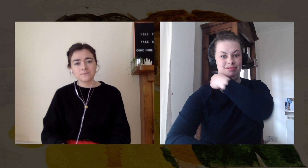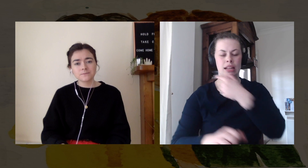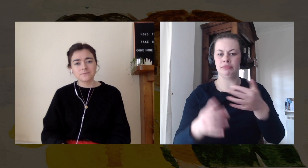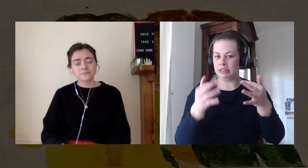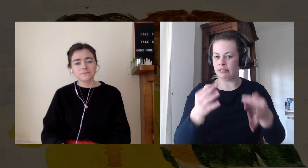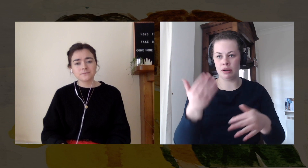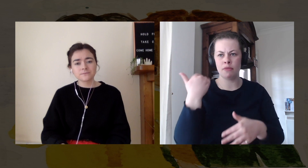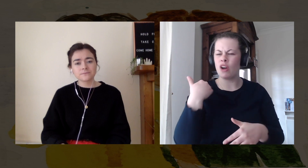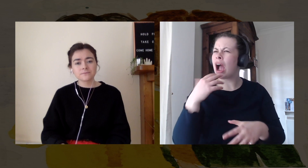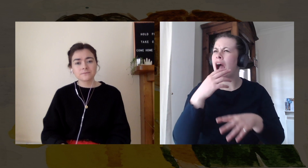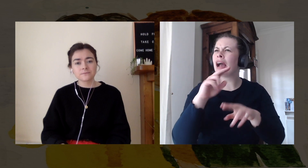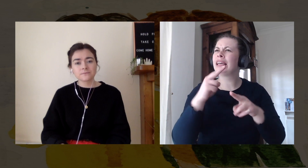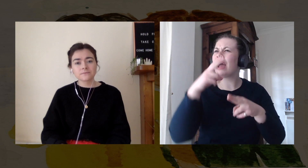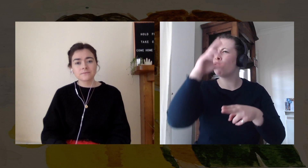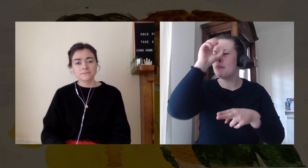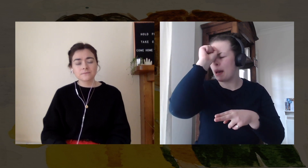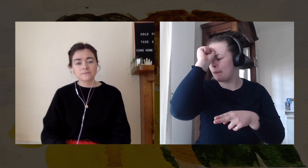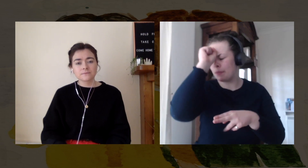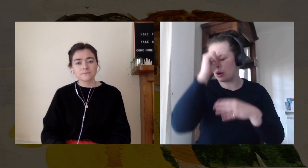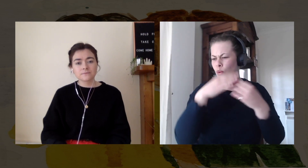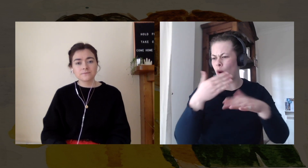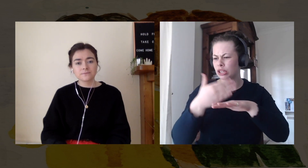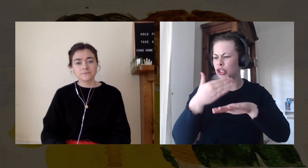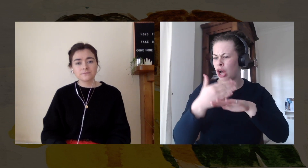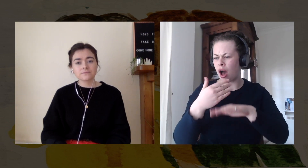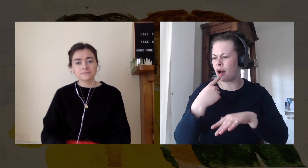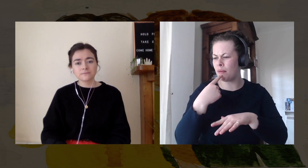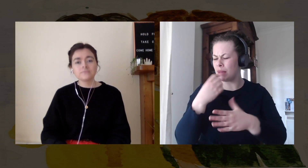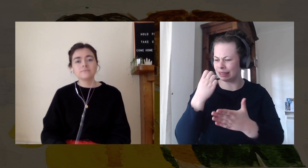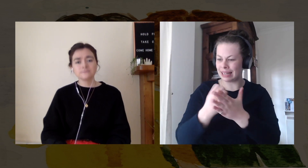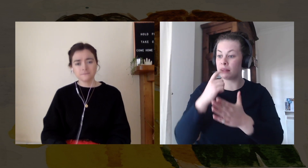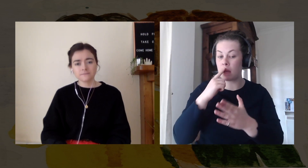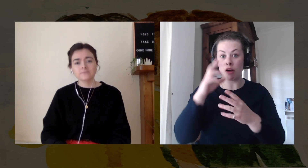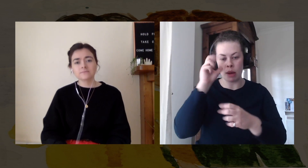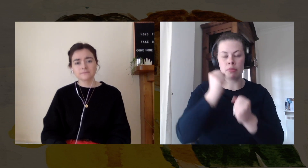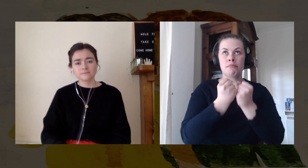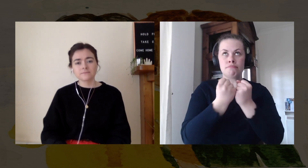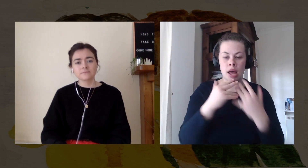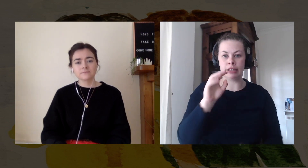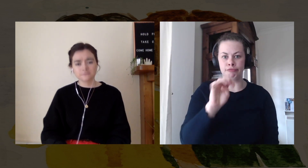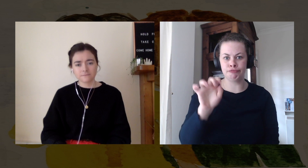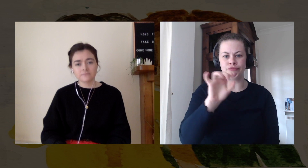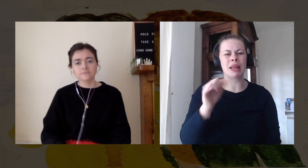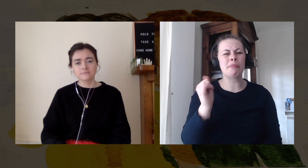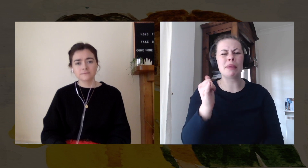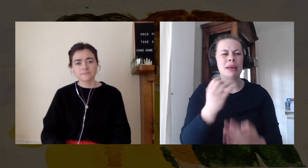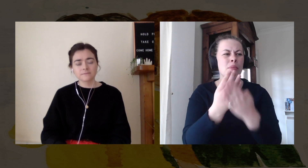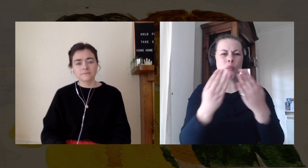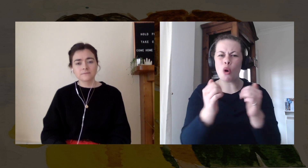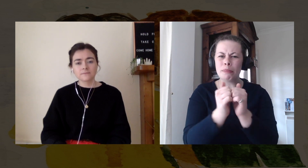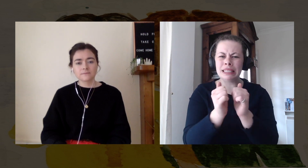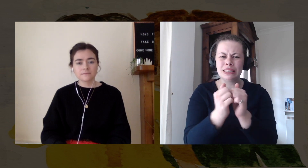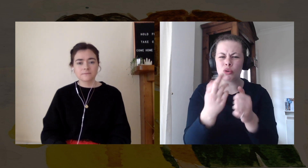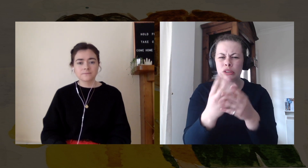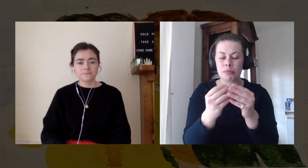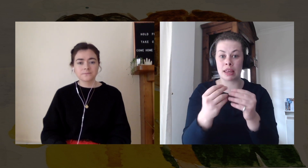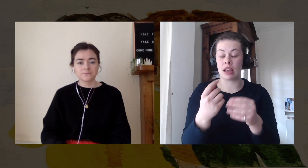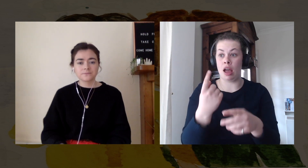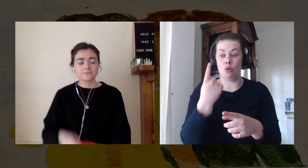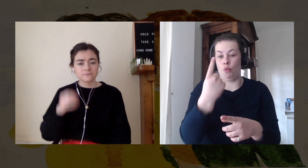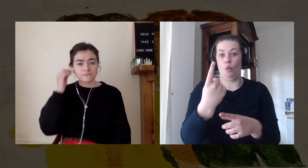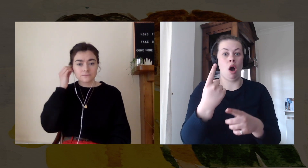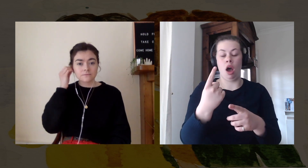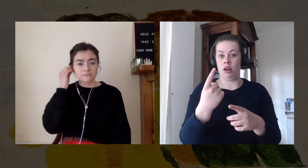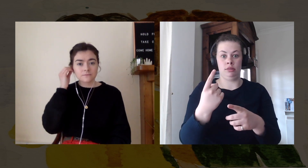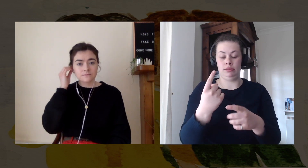what job, but I remember it was a lot of spelling. I think it might have been a board meeting. And one term, there was just a lot of terms that couldn't be initialized for whatever reason.